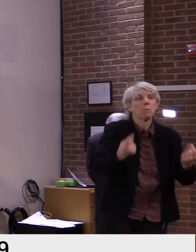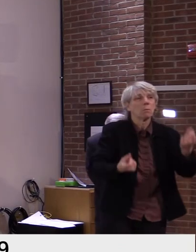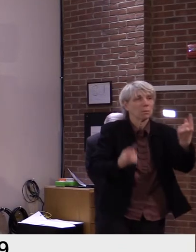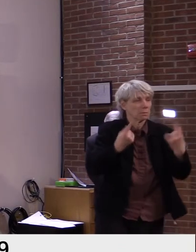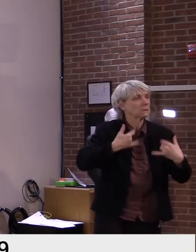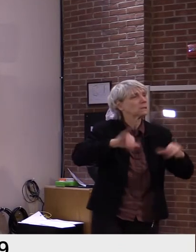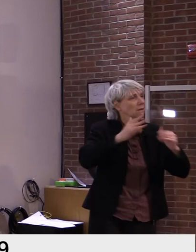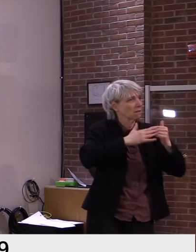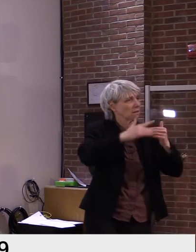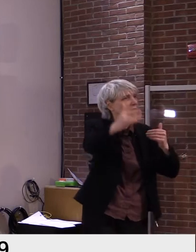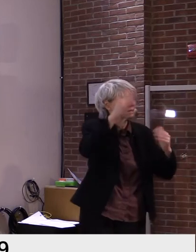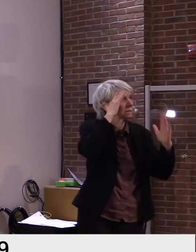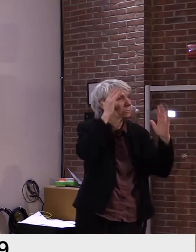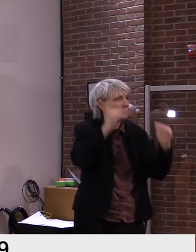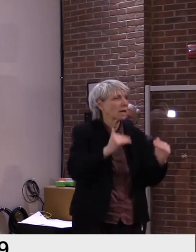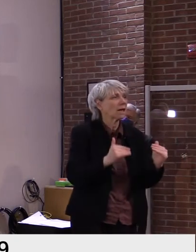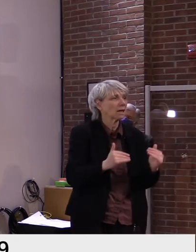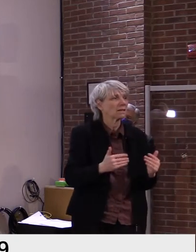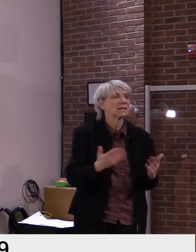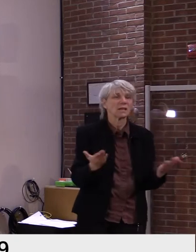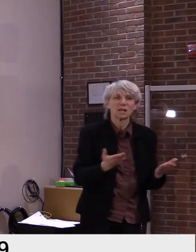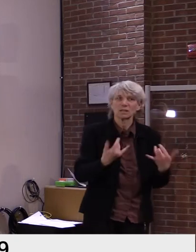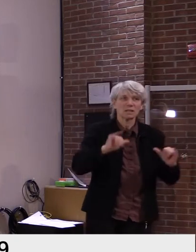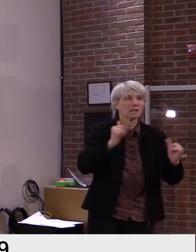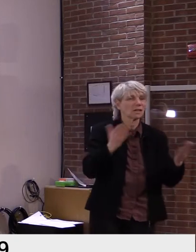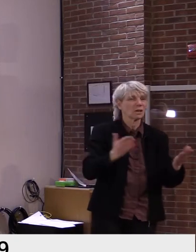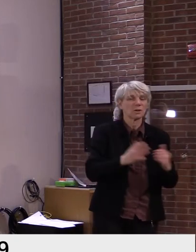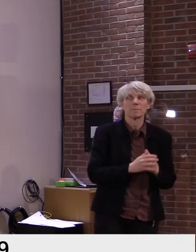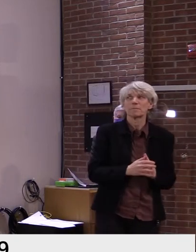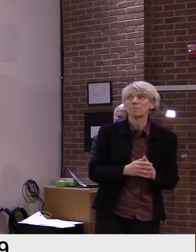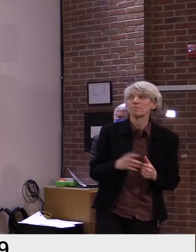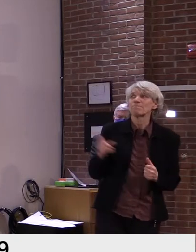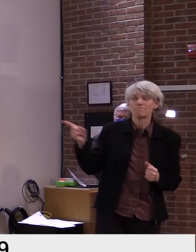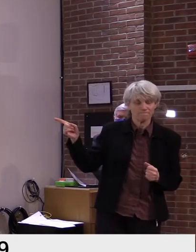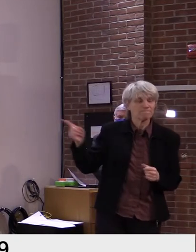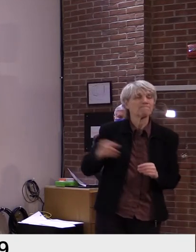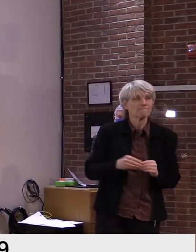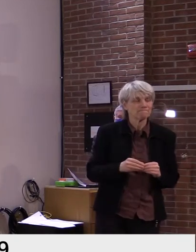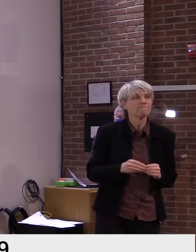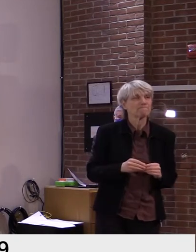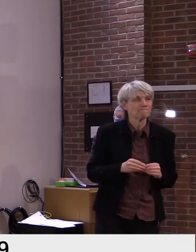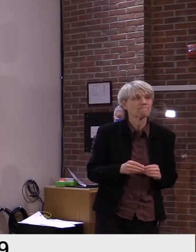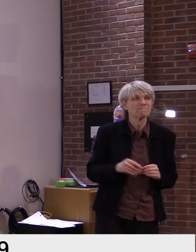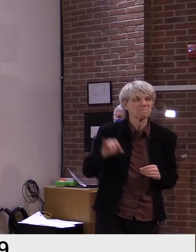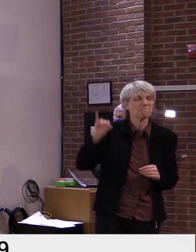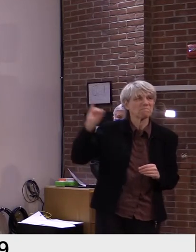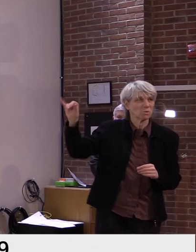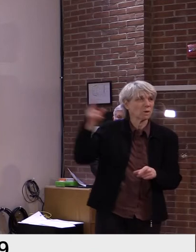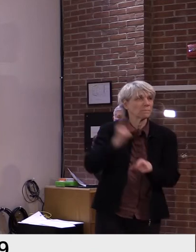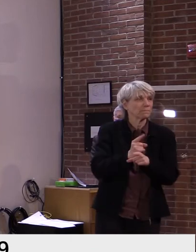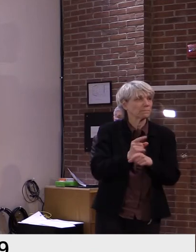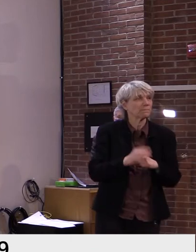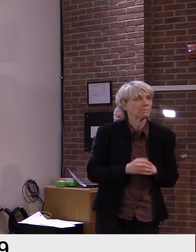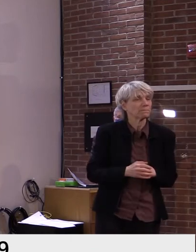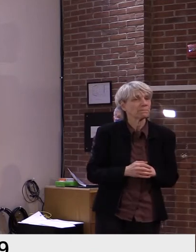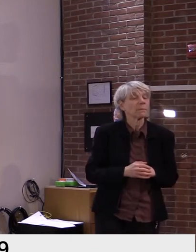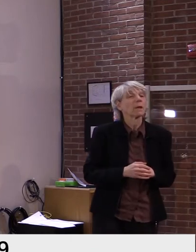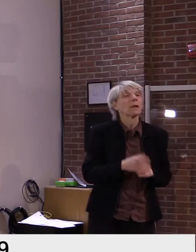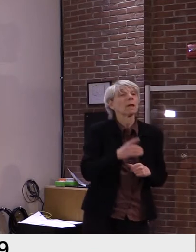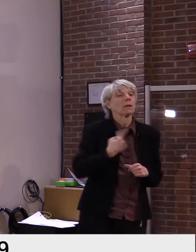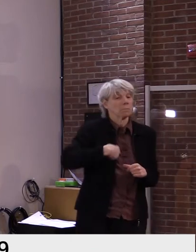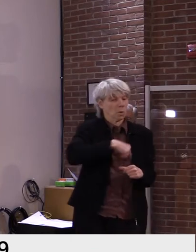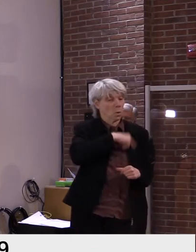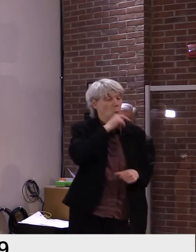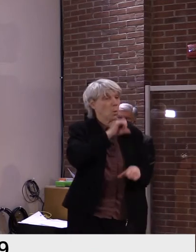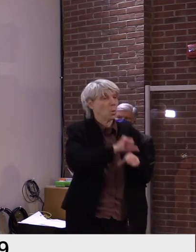Can't disagree with anything that I've just heard. lots of us in public health are talking about the